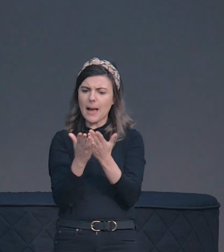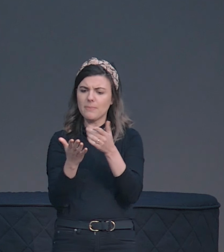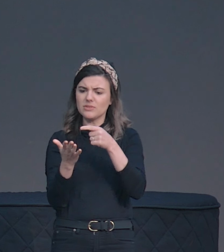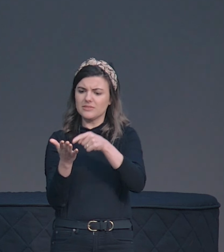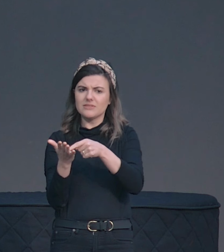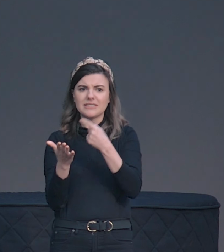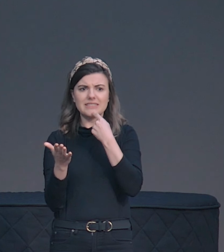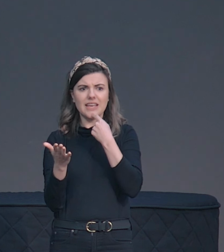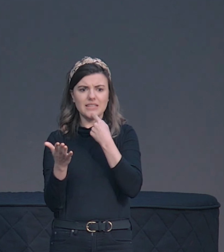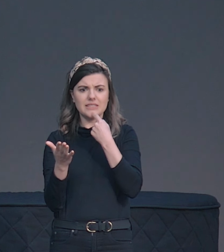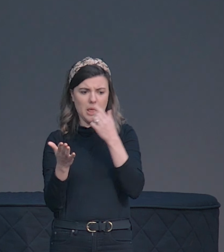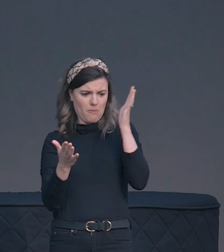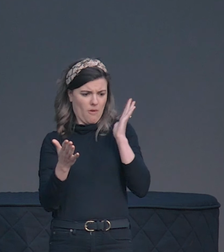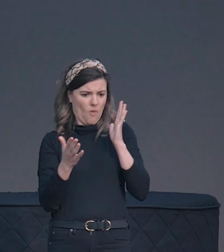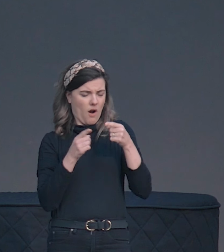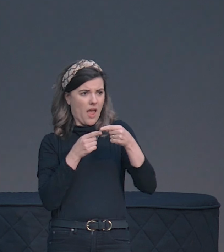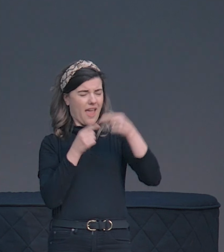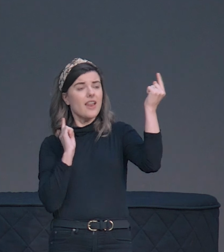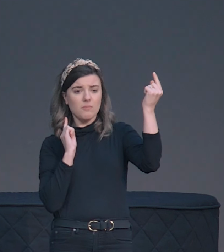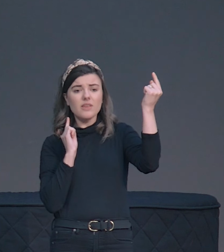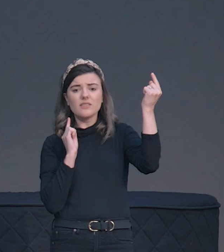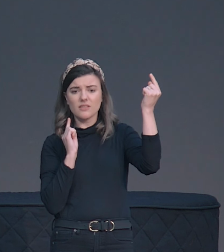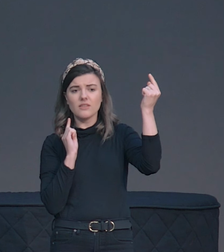we were the enemies of god